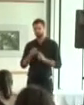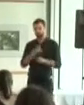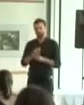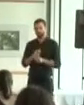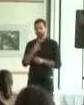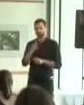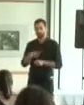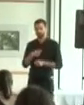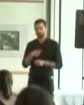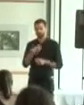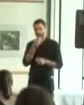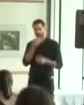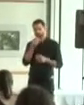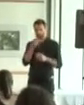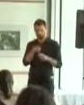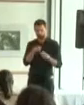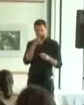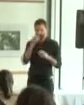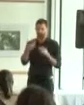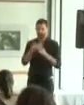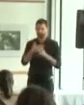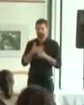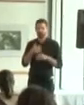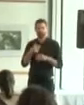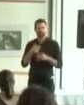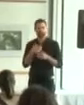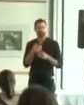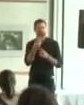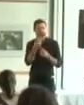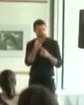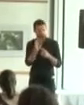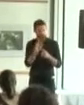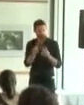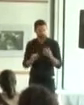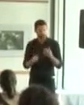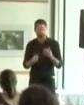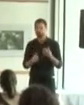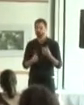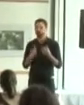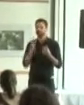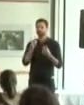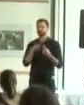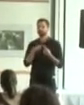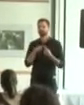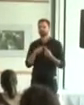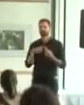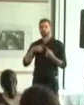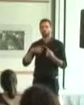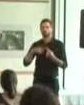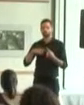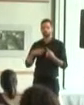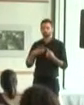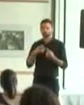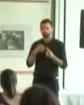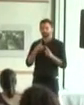preservation system? So we've got about three questions here, I think. So basically, the first one was why not put in a